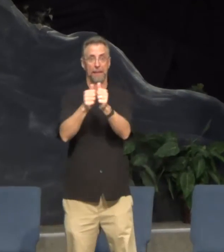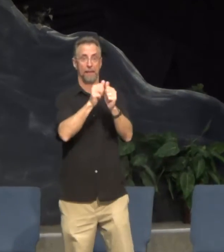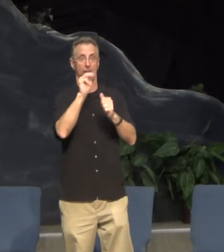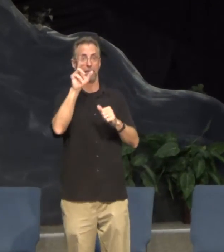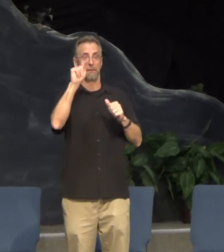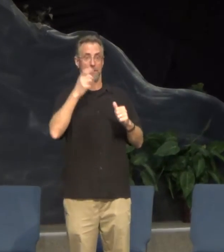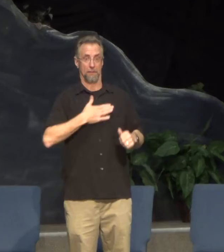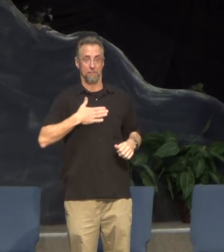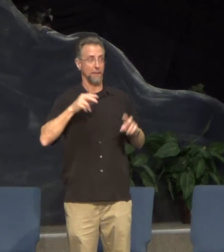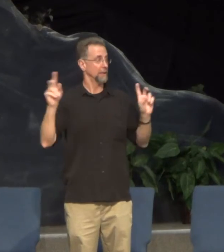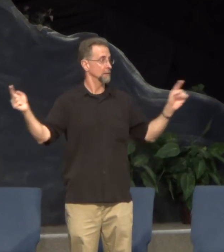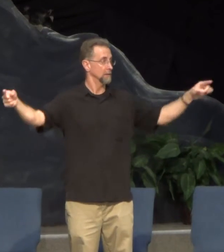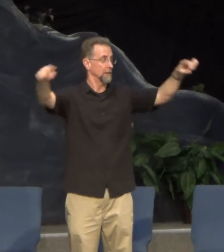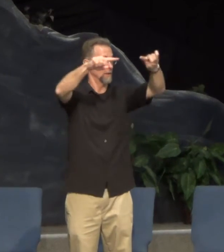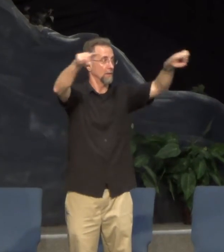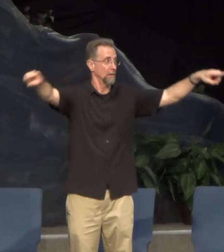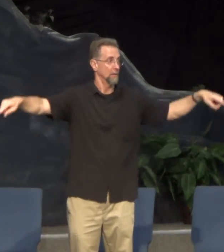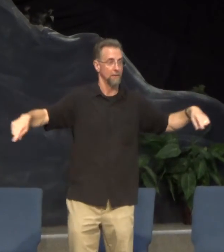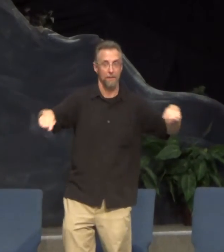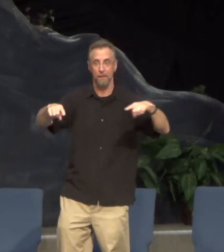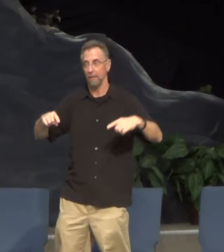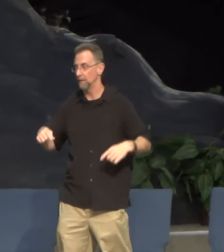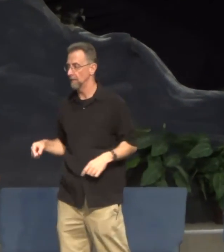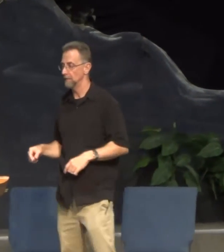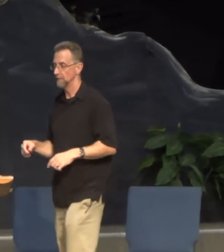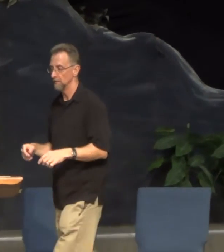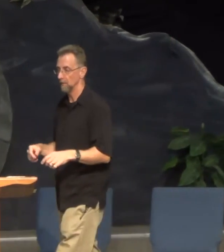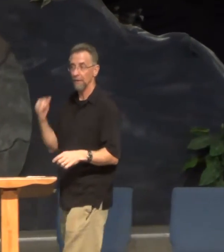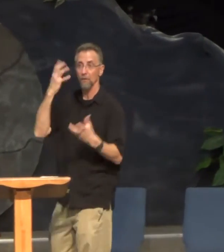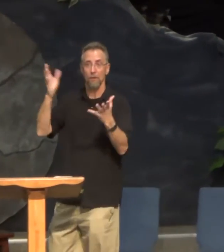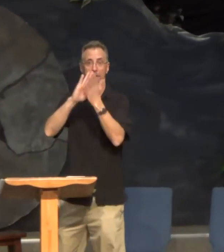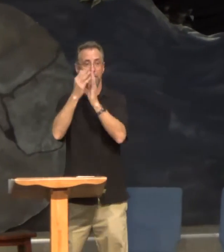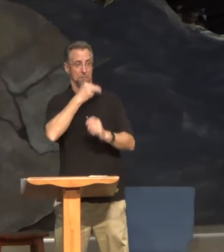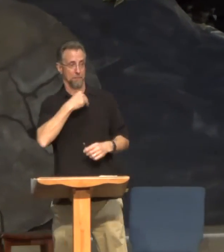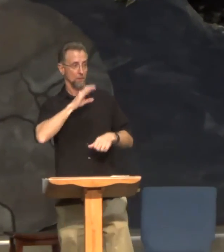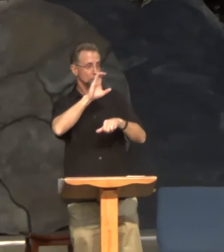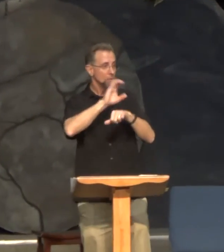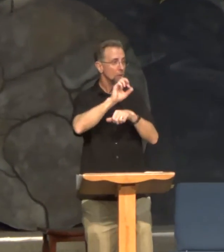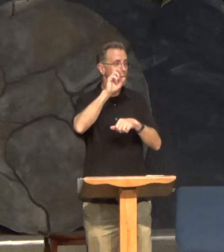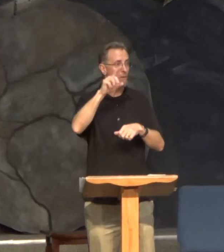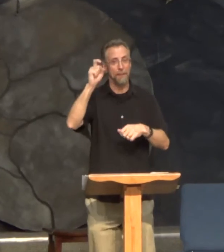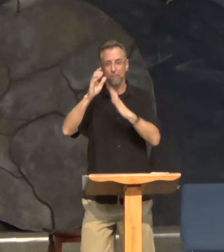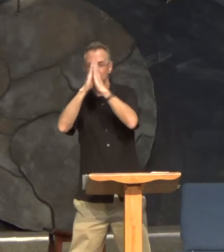we'll come and we'll have Cynthia lead us in a song. Our ministry leadership team will be around this room.